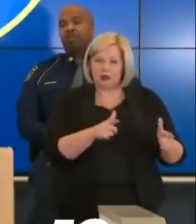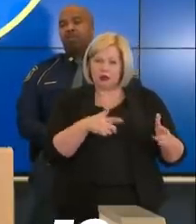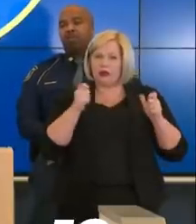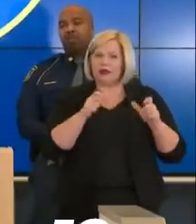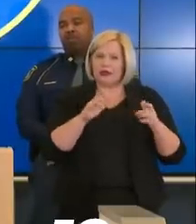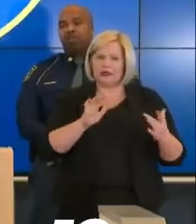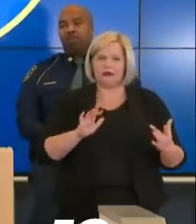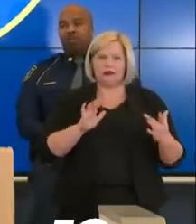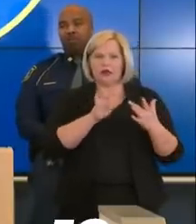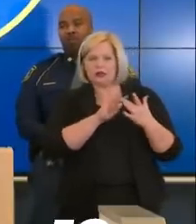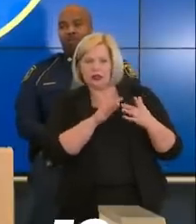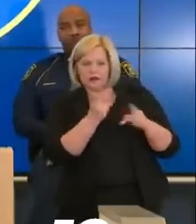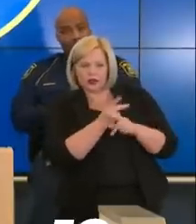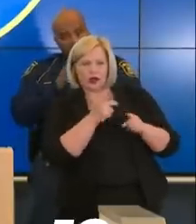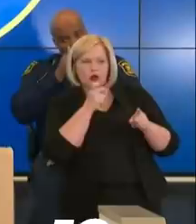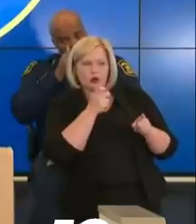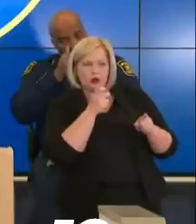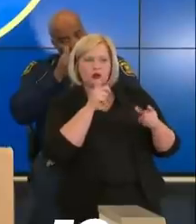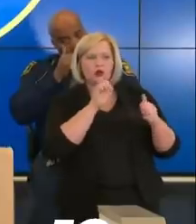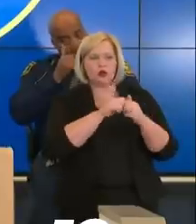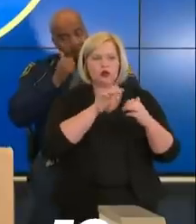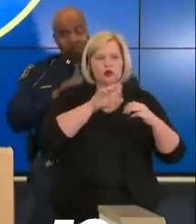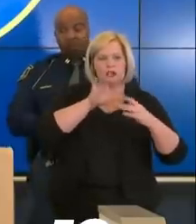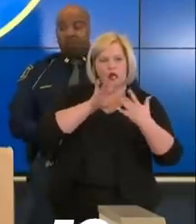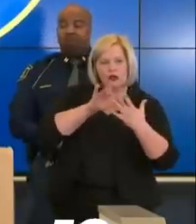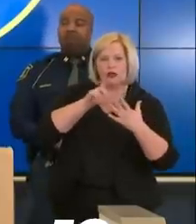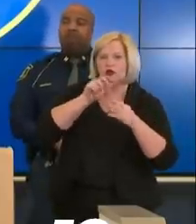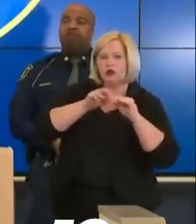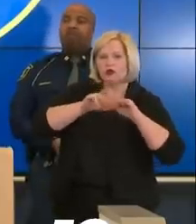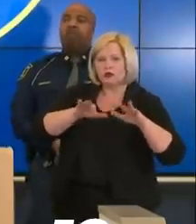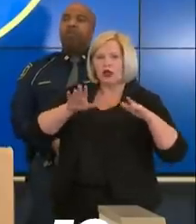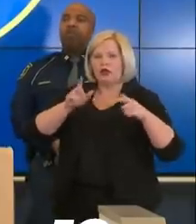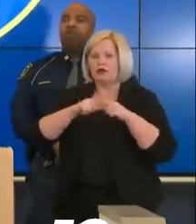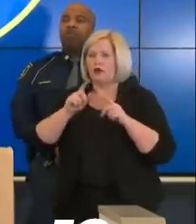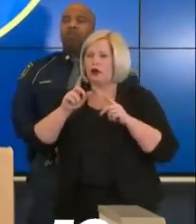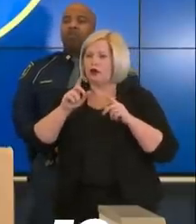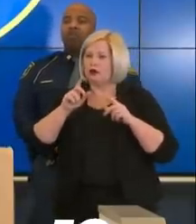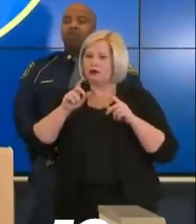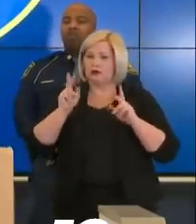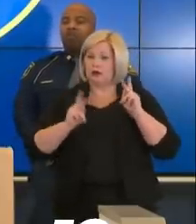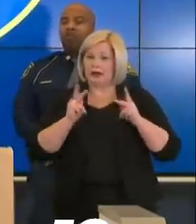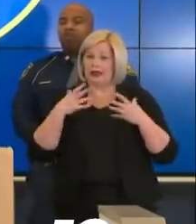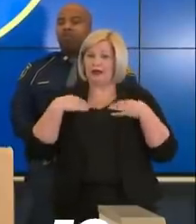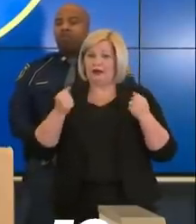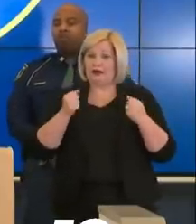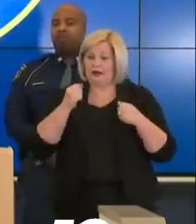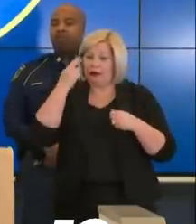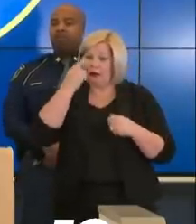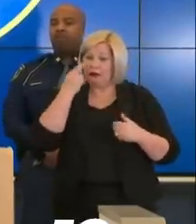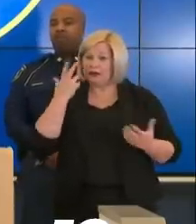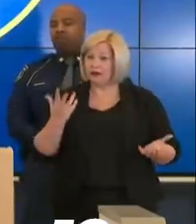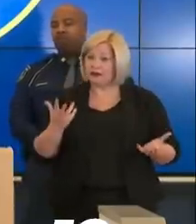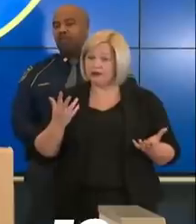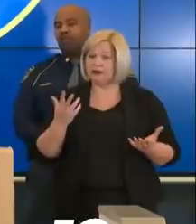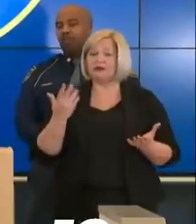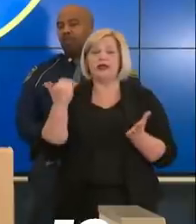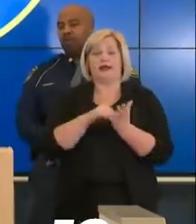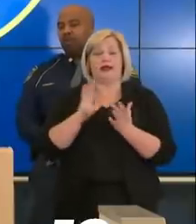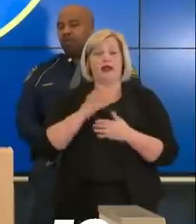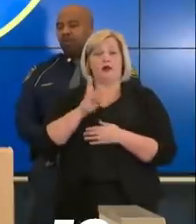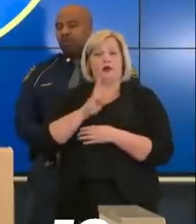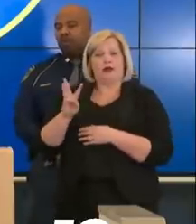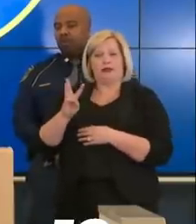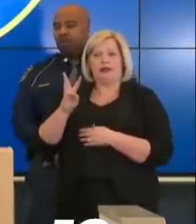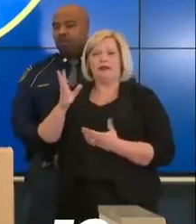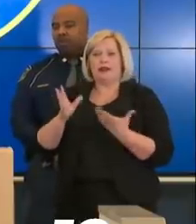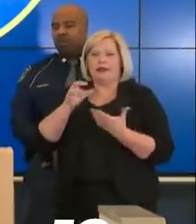that contact tracing, identify who they may have been in touch with for the public health purposes. So again, our website may not